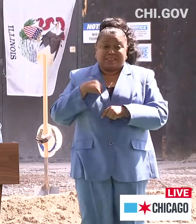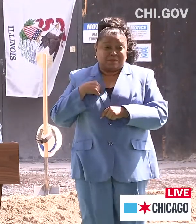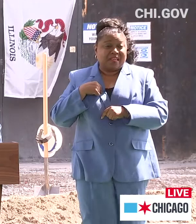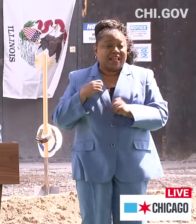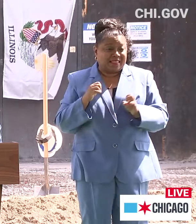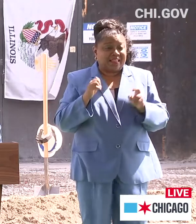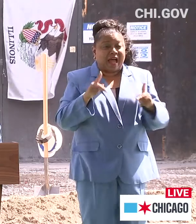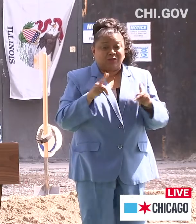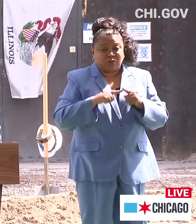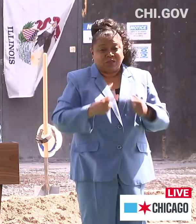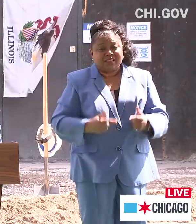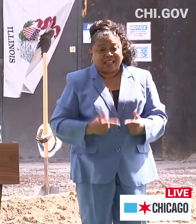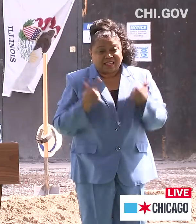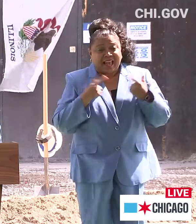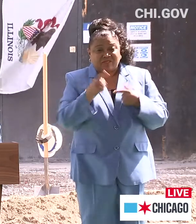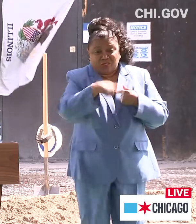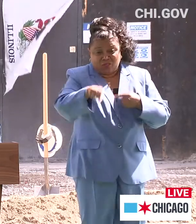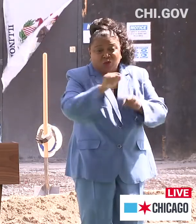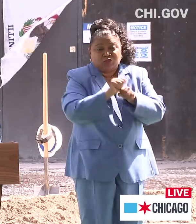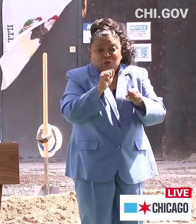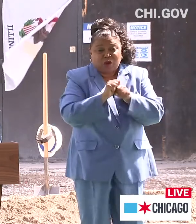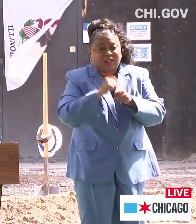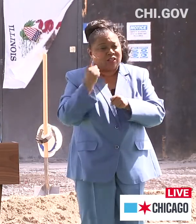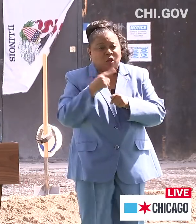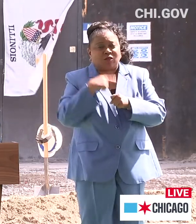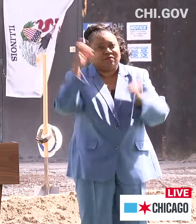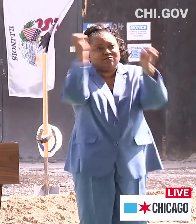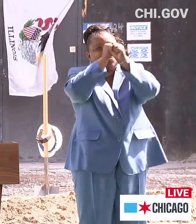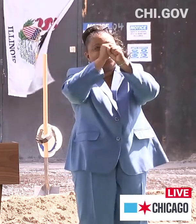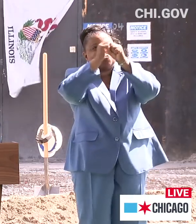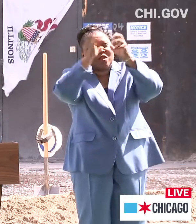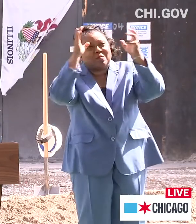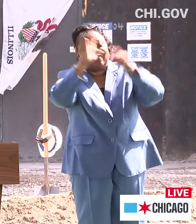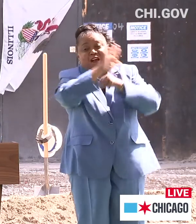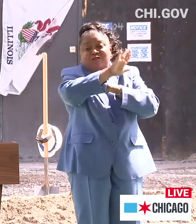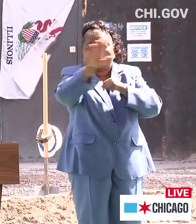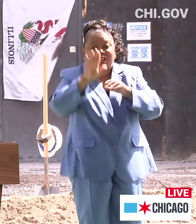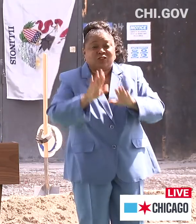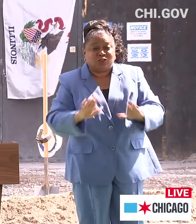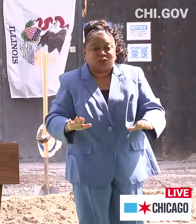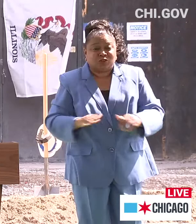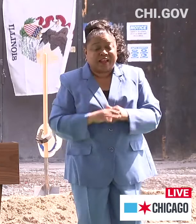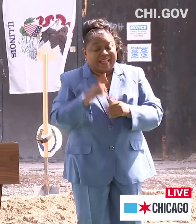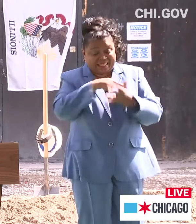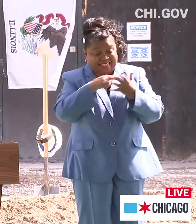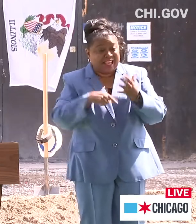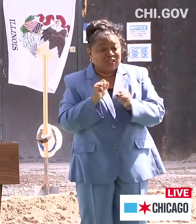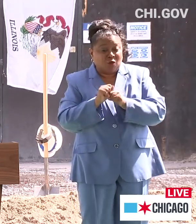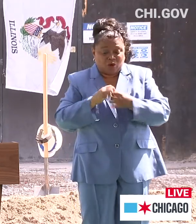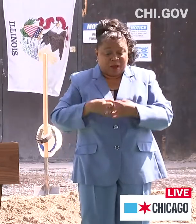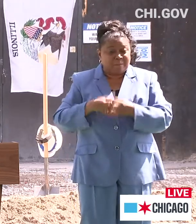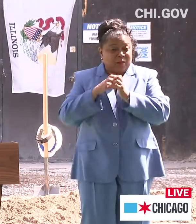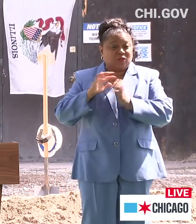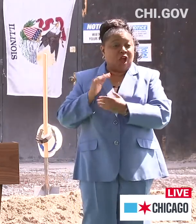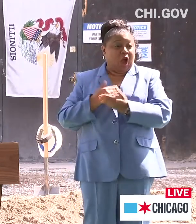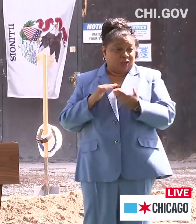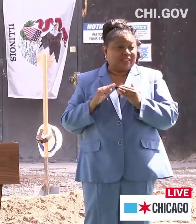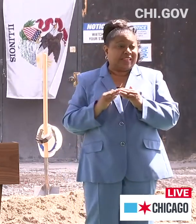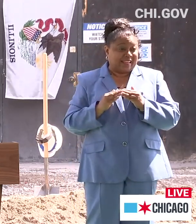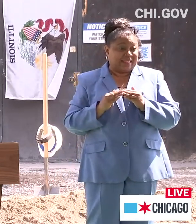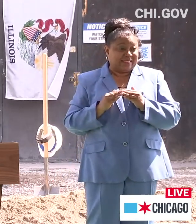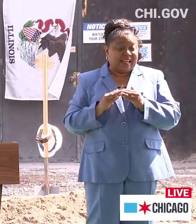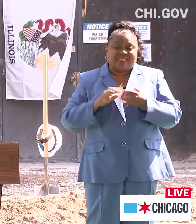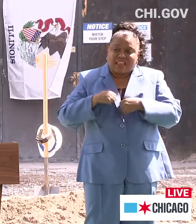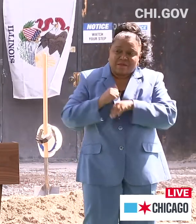the opportunities in life that those workers could only dream about for their children. These workers built our cities,